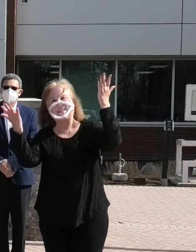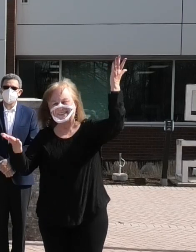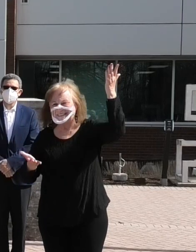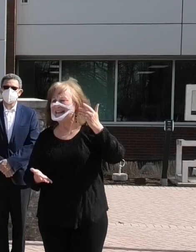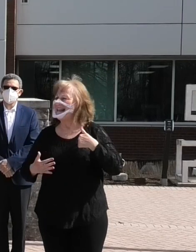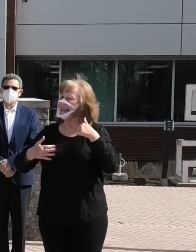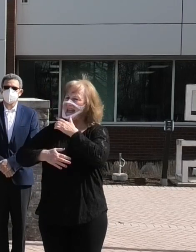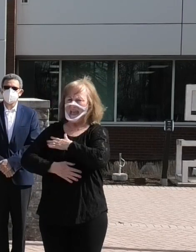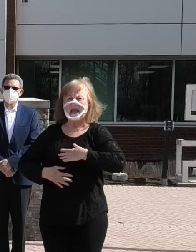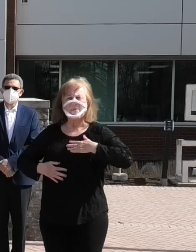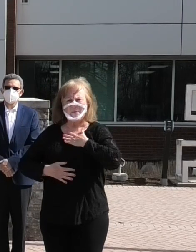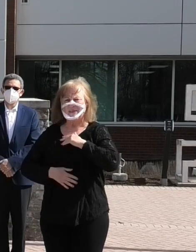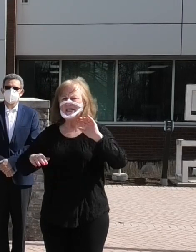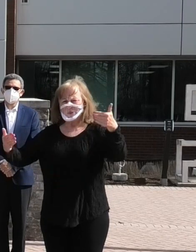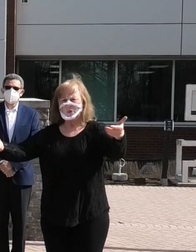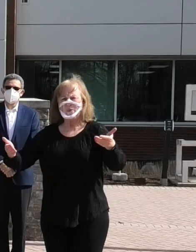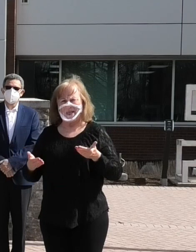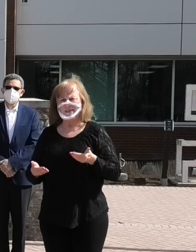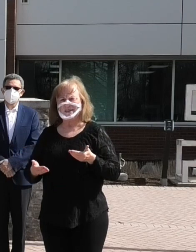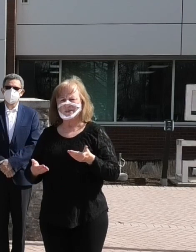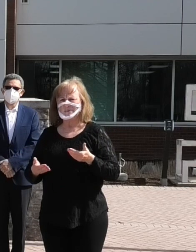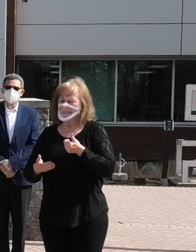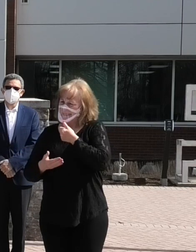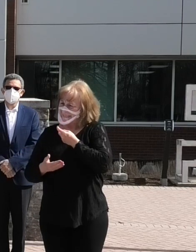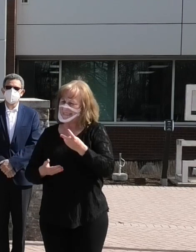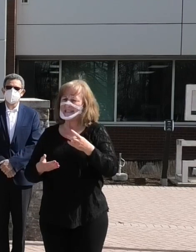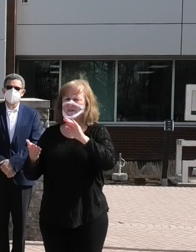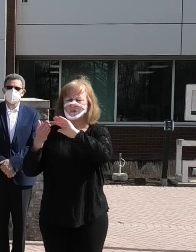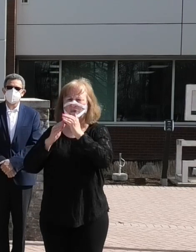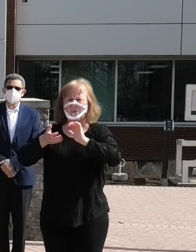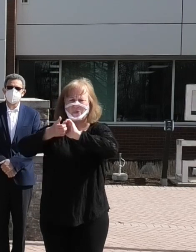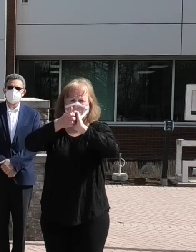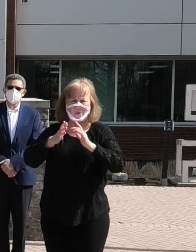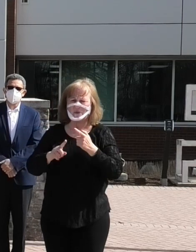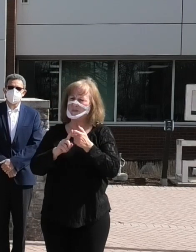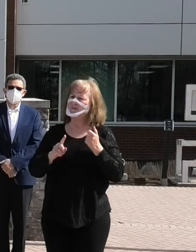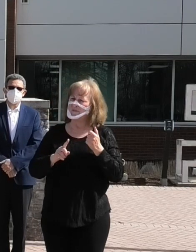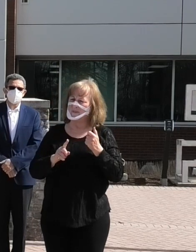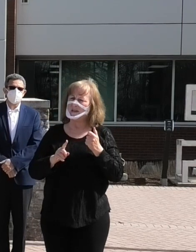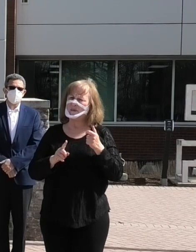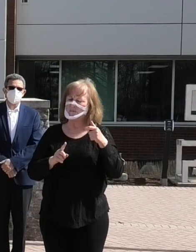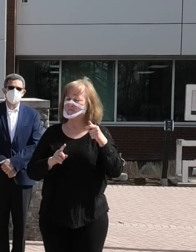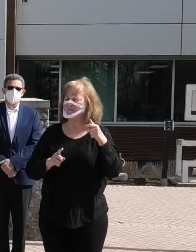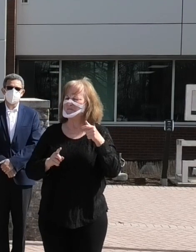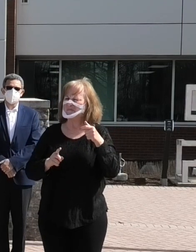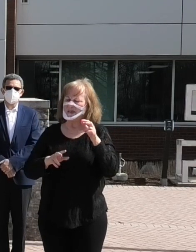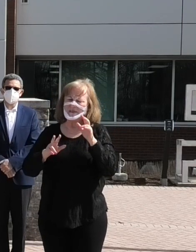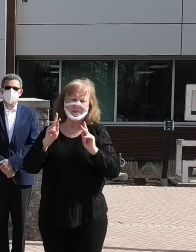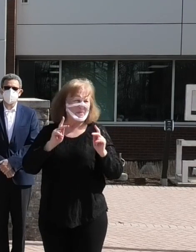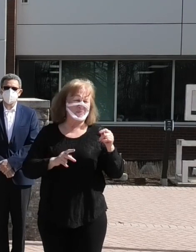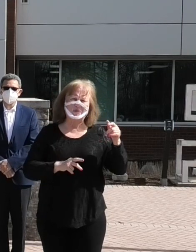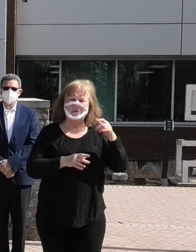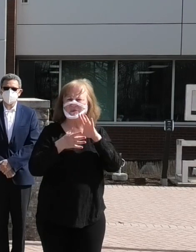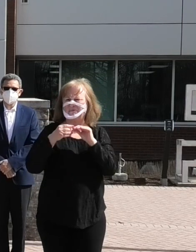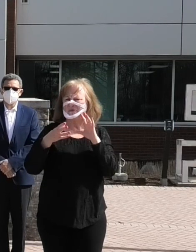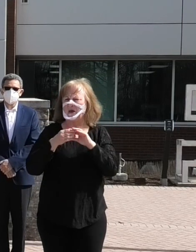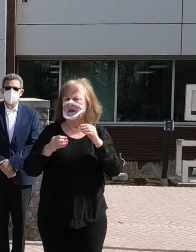I'm pleased to welcome several community partners from whom you'll hear later